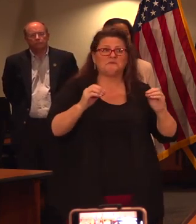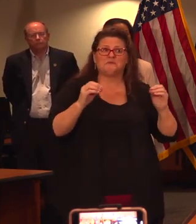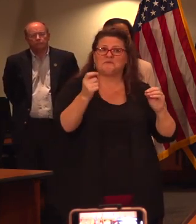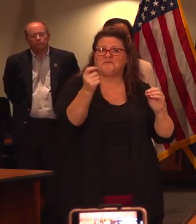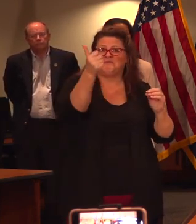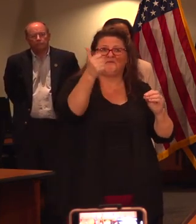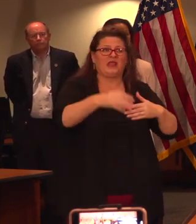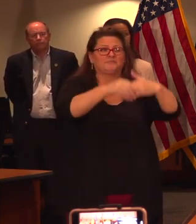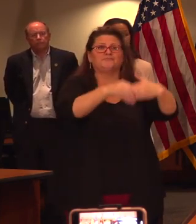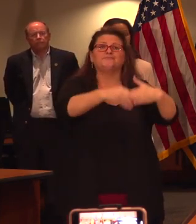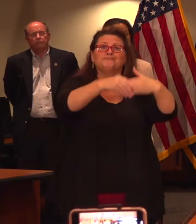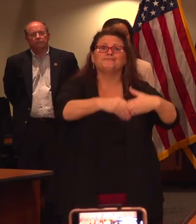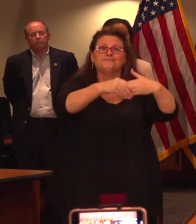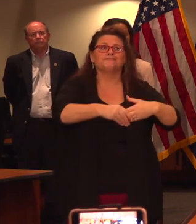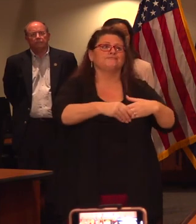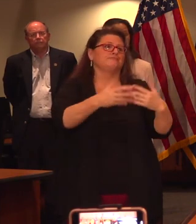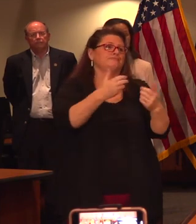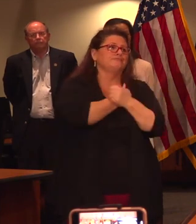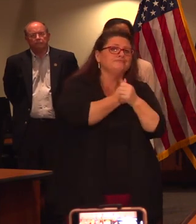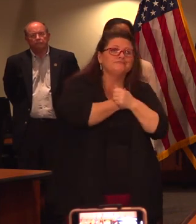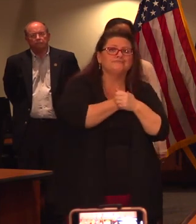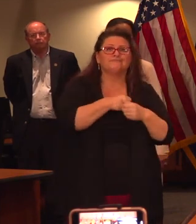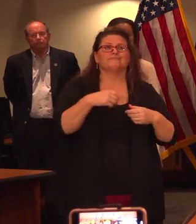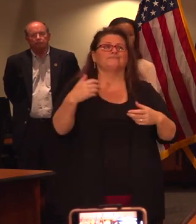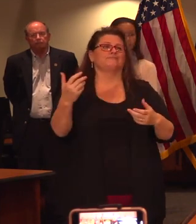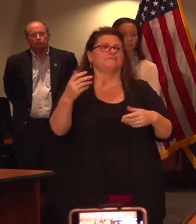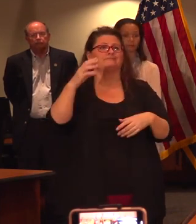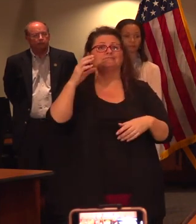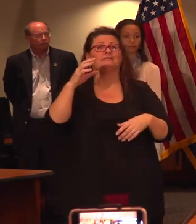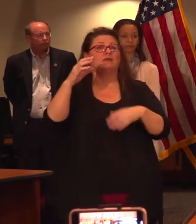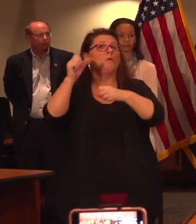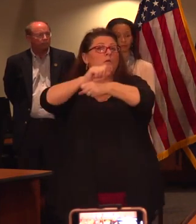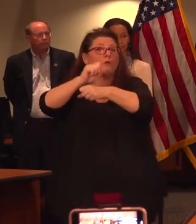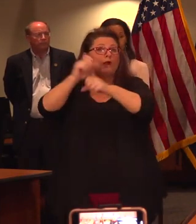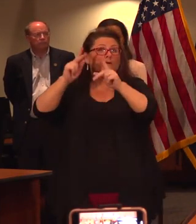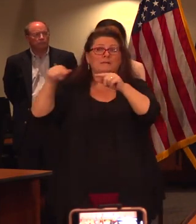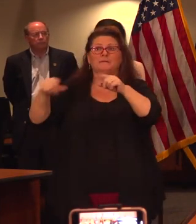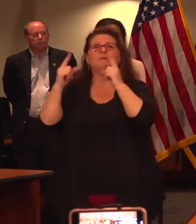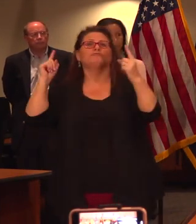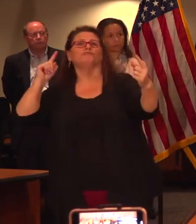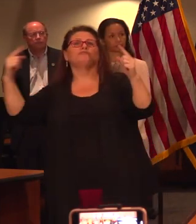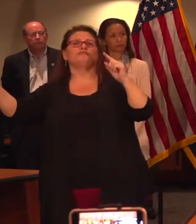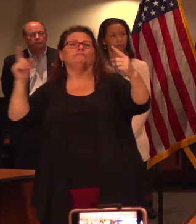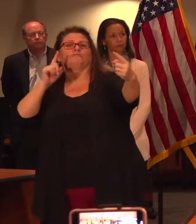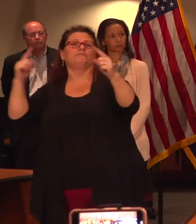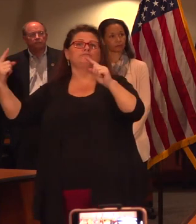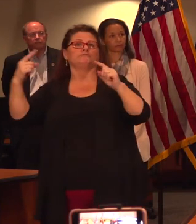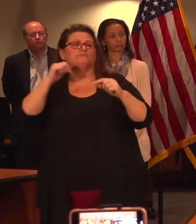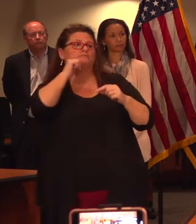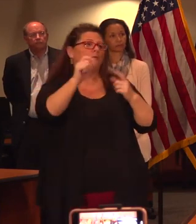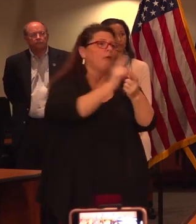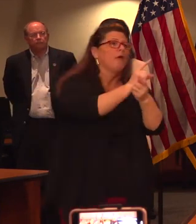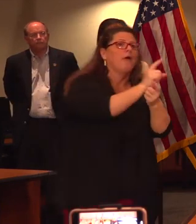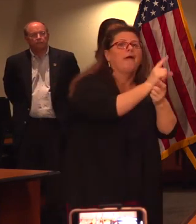or if any at all. Even the work crews were keeping their distance as they could from the people and as much as